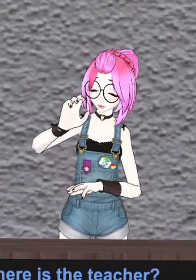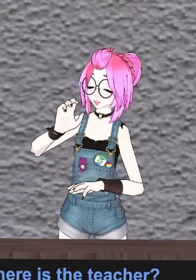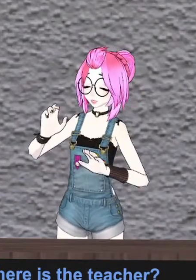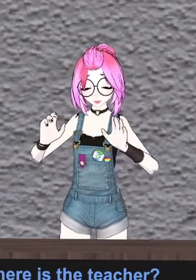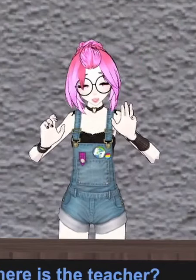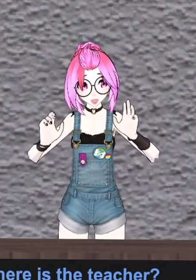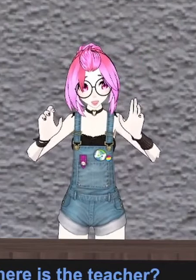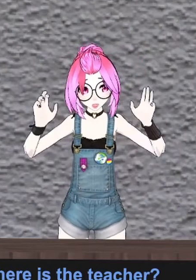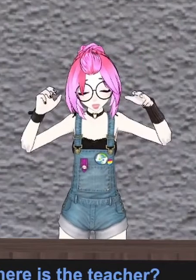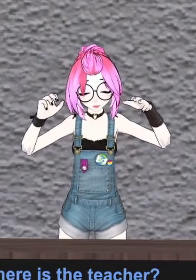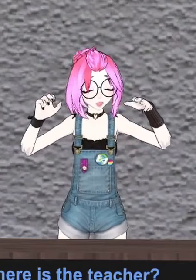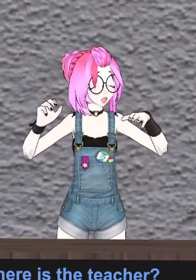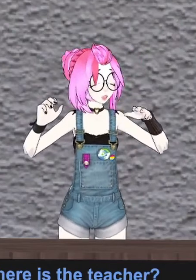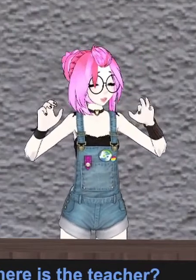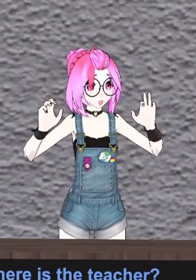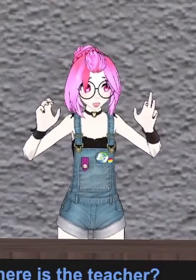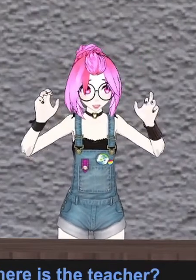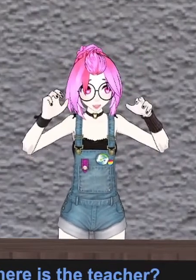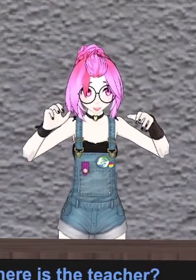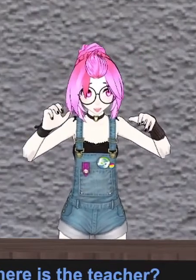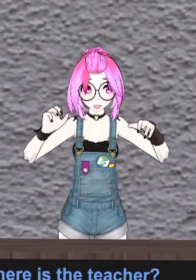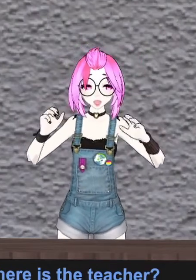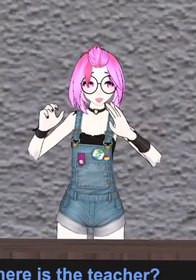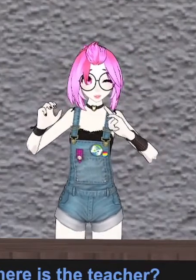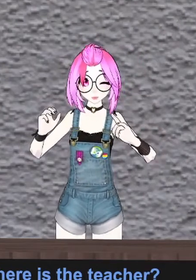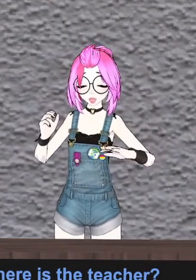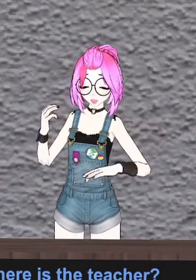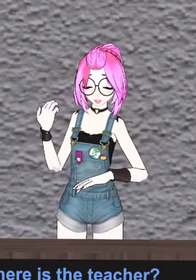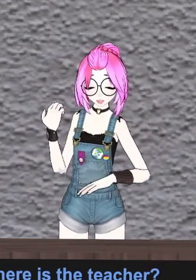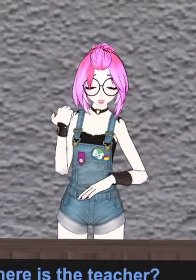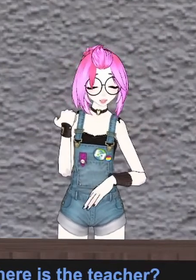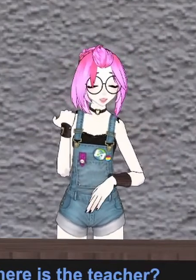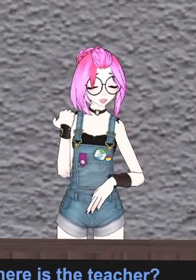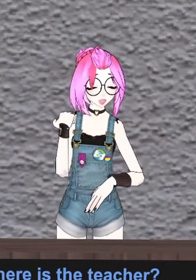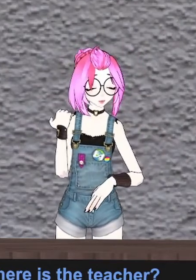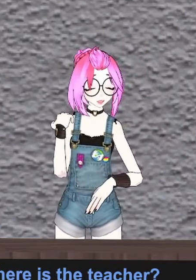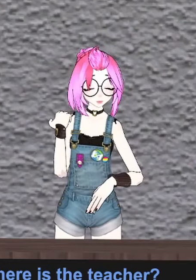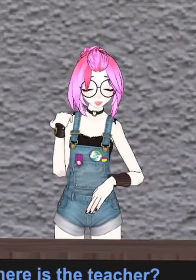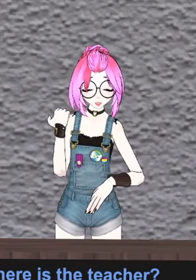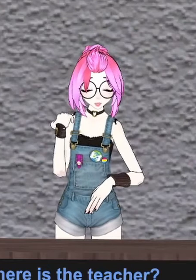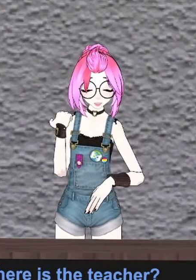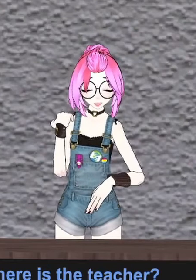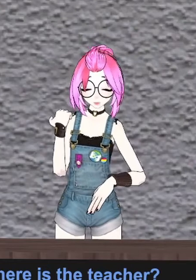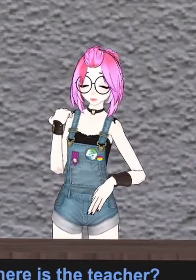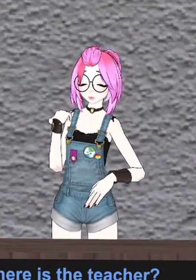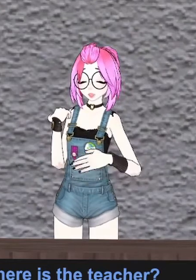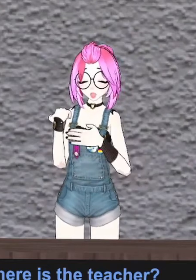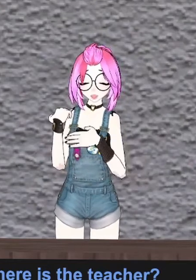this. It's kind of like if you're like, rah, if you're like trying to scare a child, and then you're just gonna tap your own shoulder.